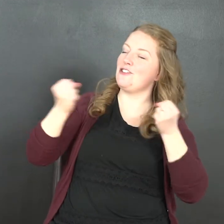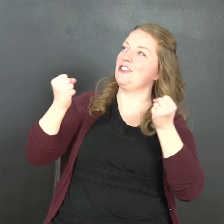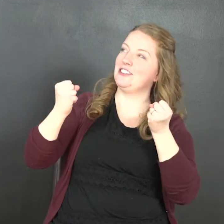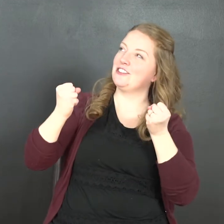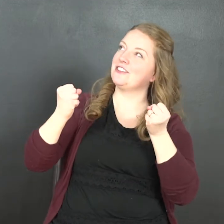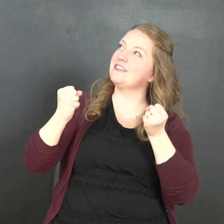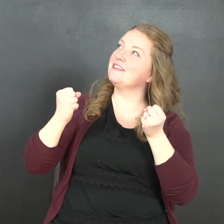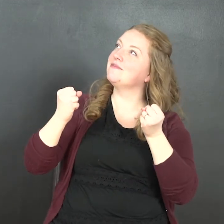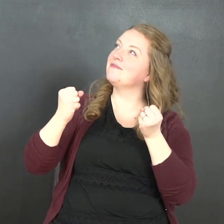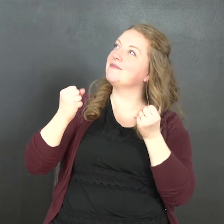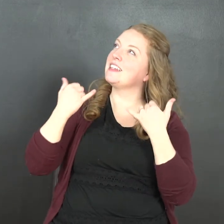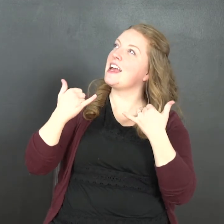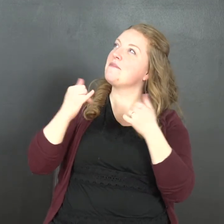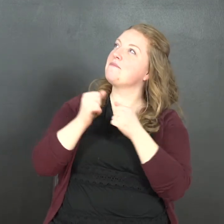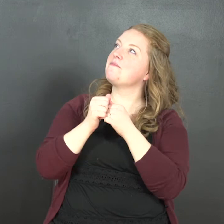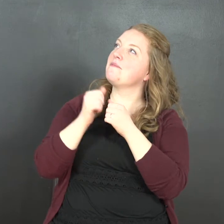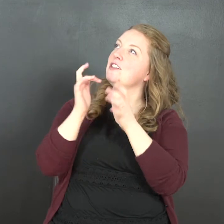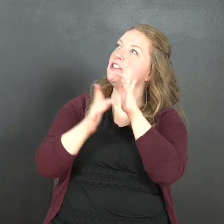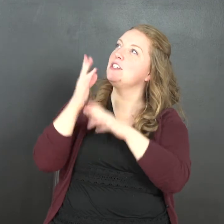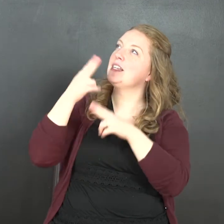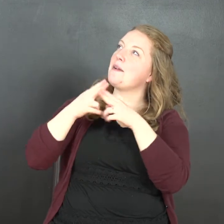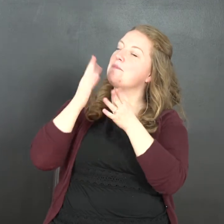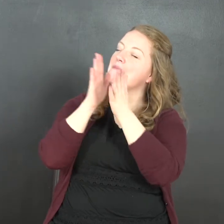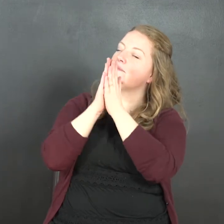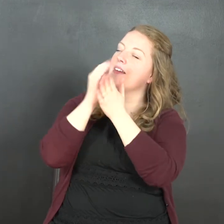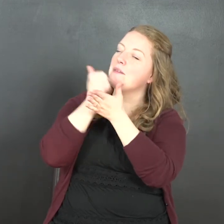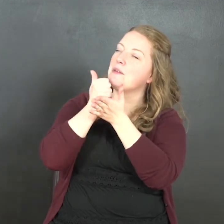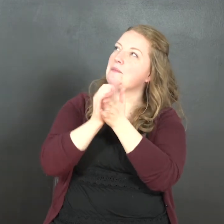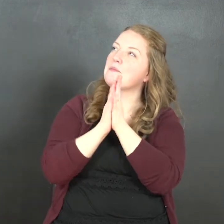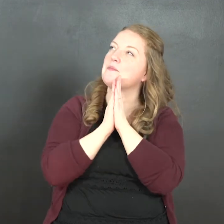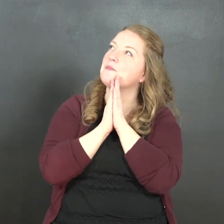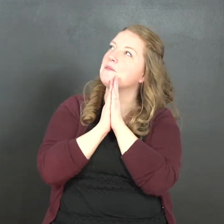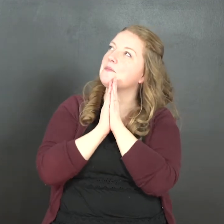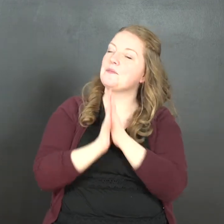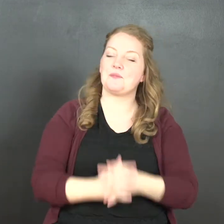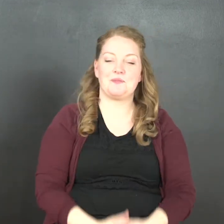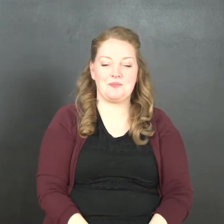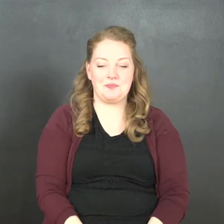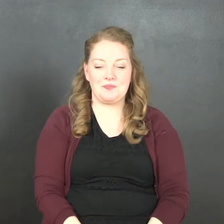your blessing on it, and we ask all of this in Jesus' name.